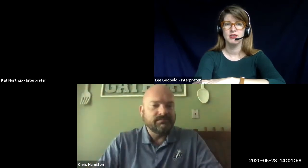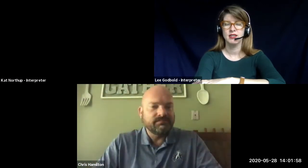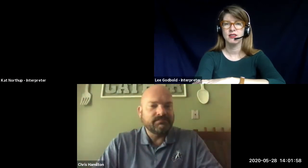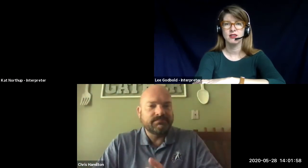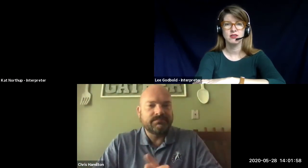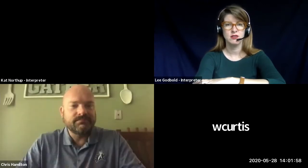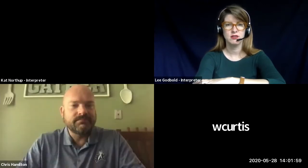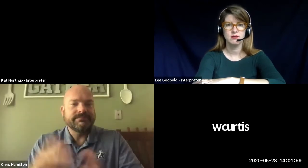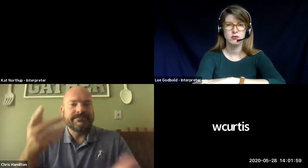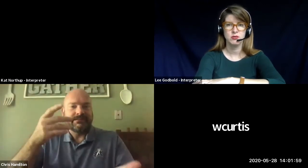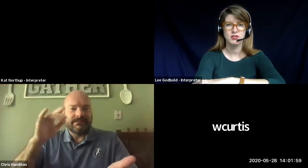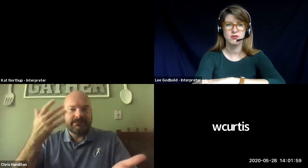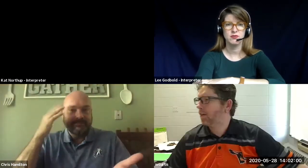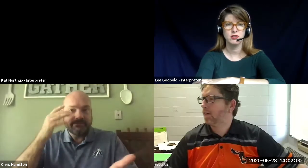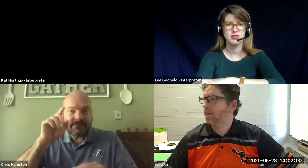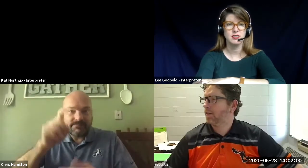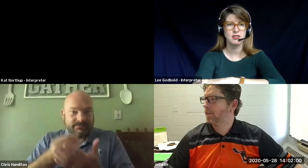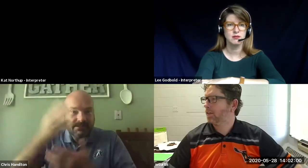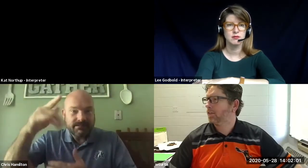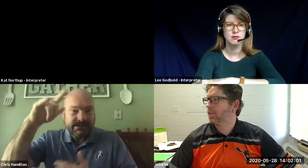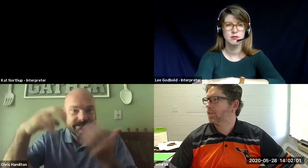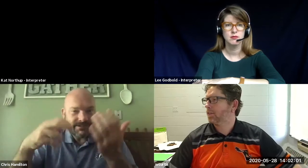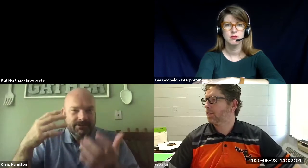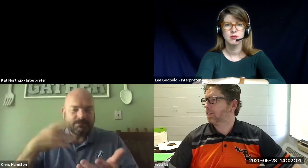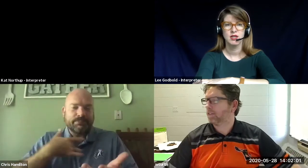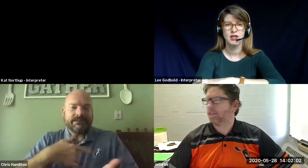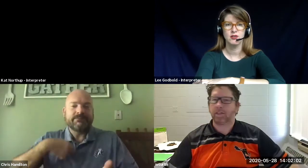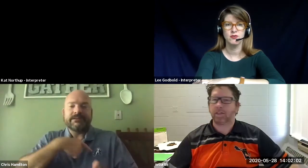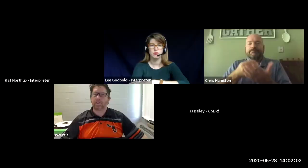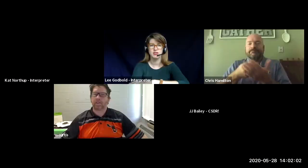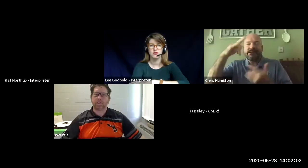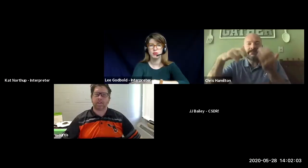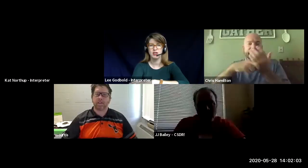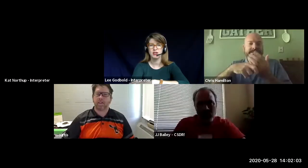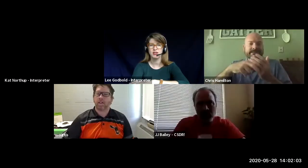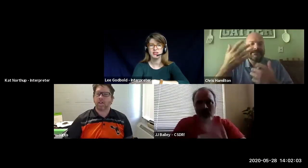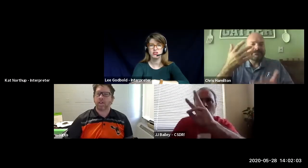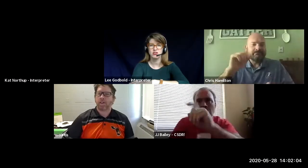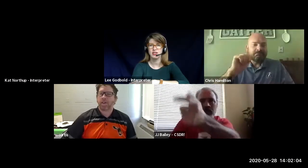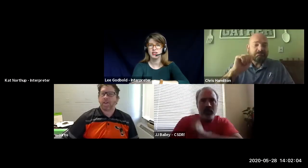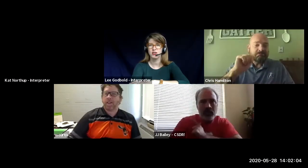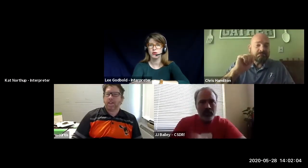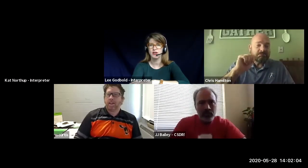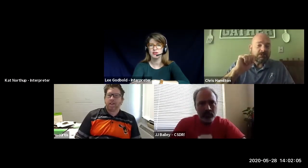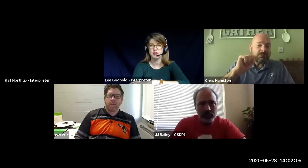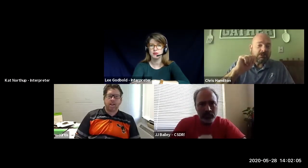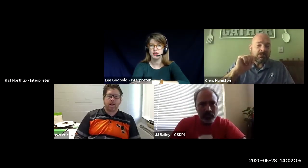Any thoughts on tournaments for the fall season? I don't know if anyone's ever bought airline tickets or anything. I know we oftentimes buy